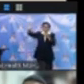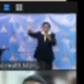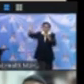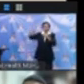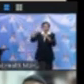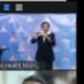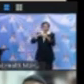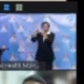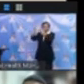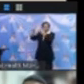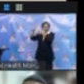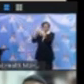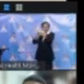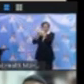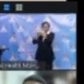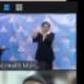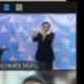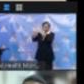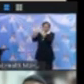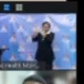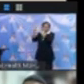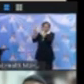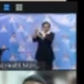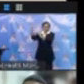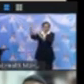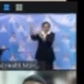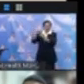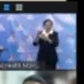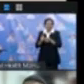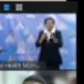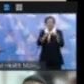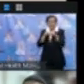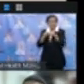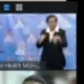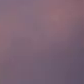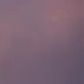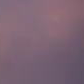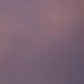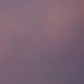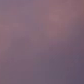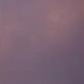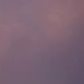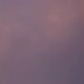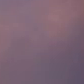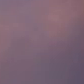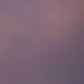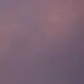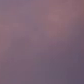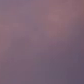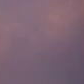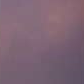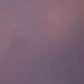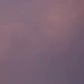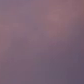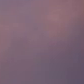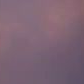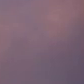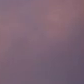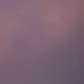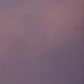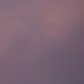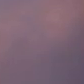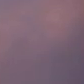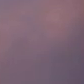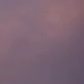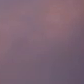However, having no recorded cases should not allow us to become complacent. The further easing of restriction around the country